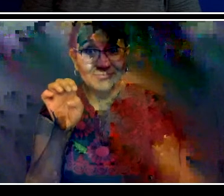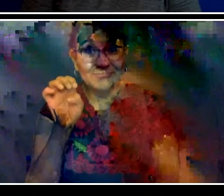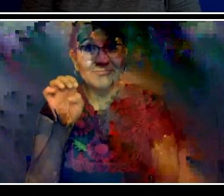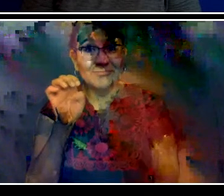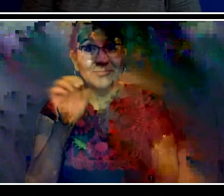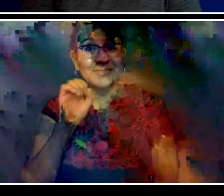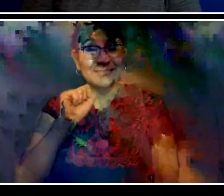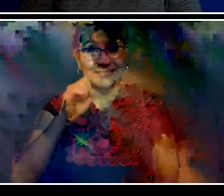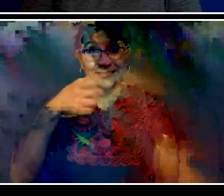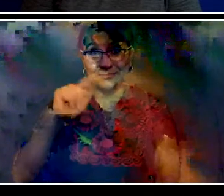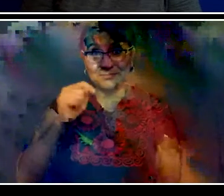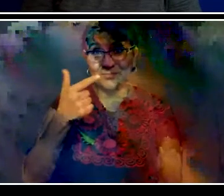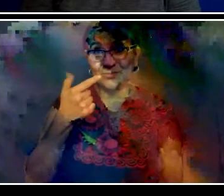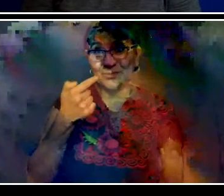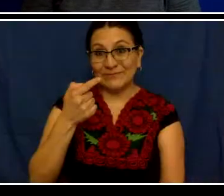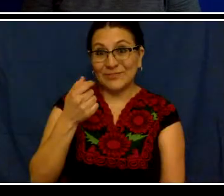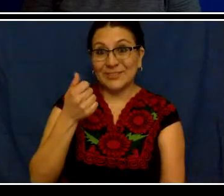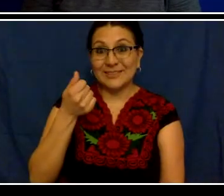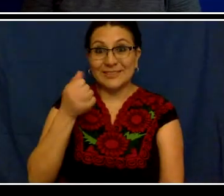Belize,